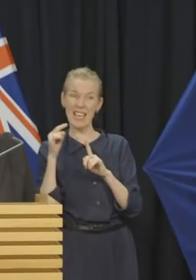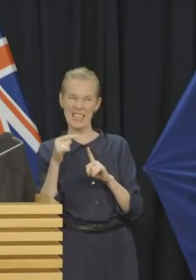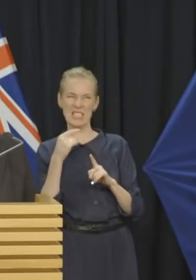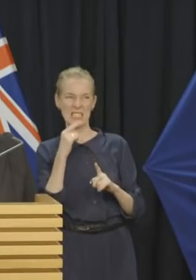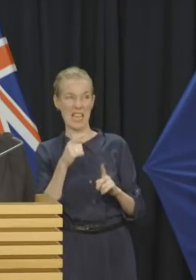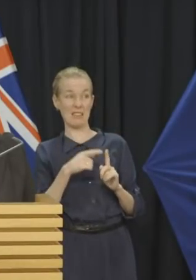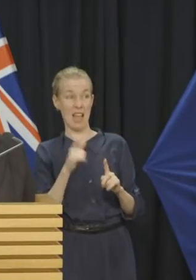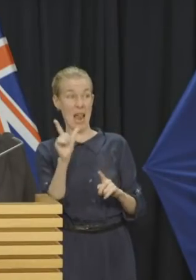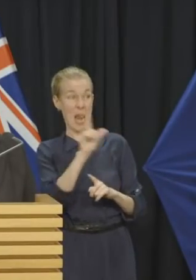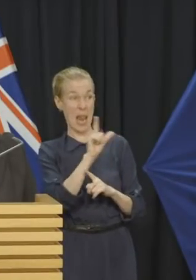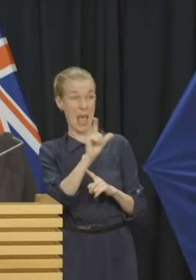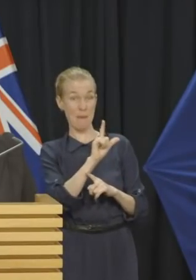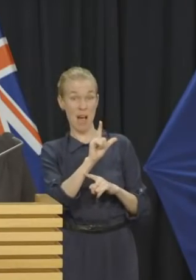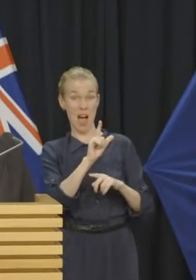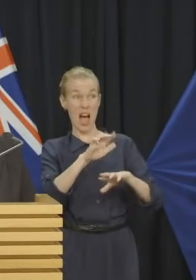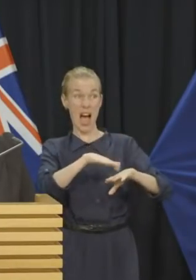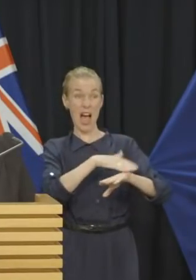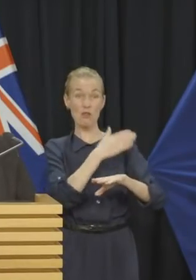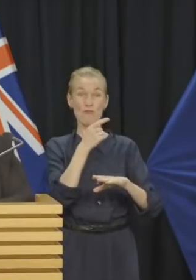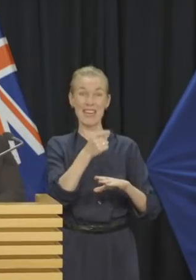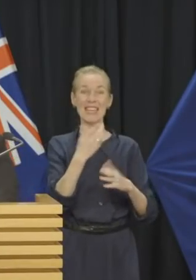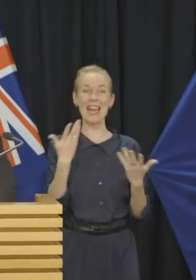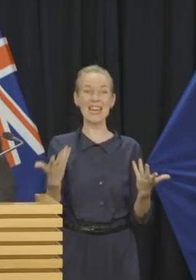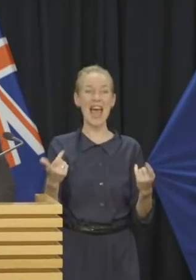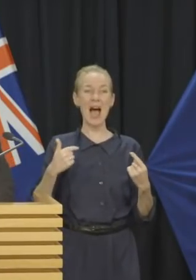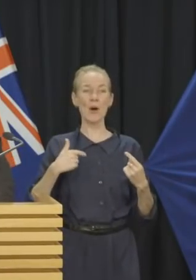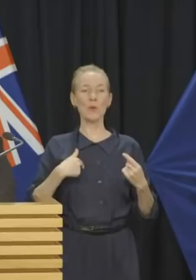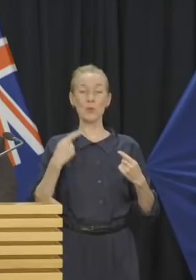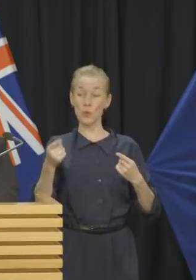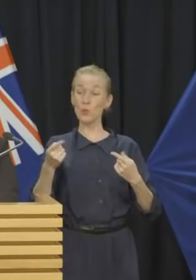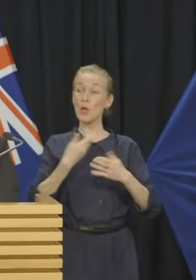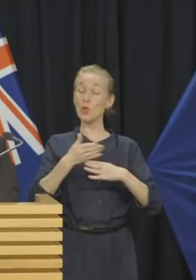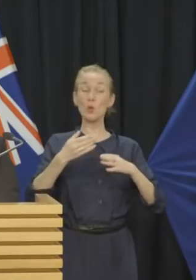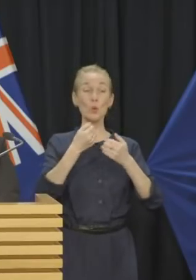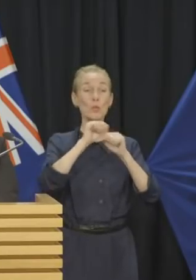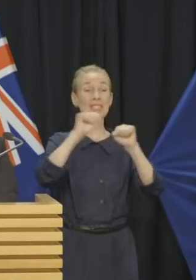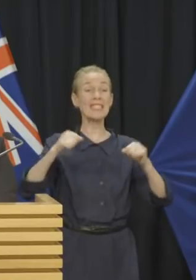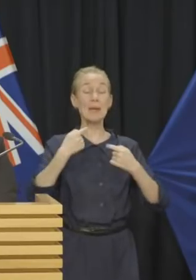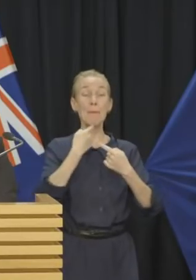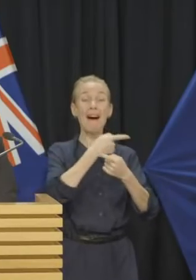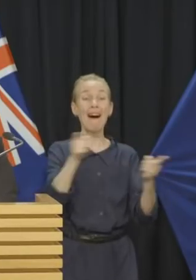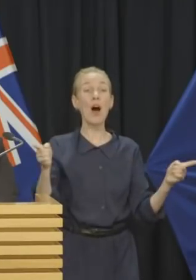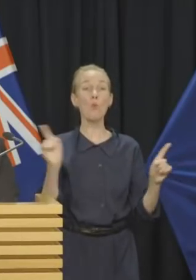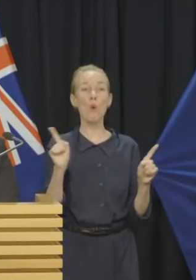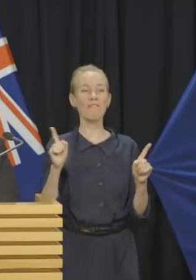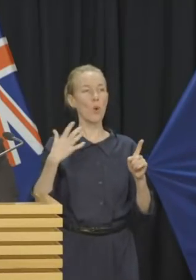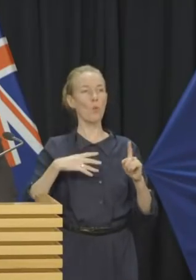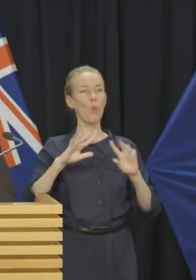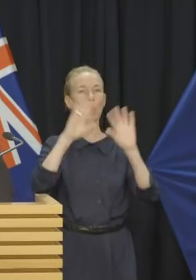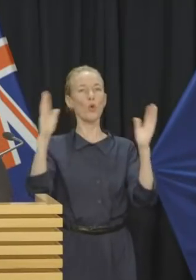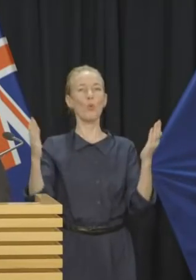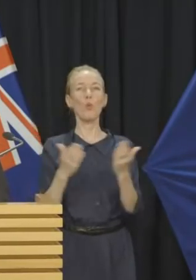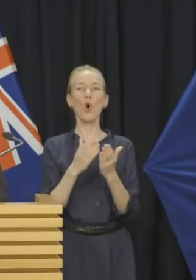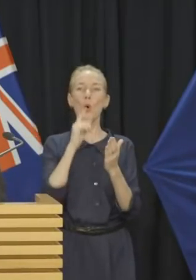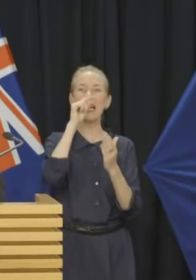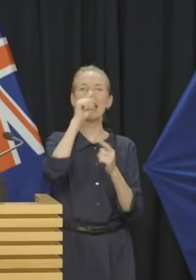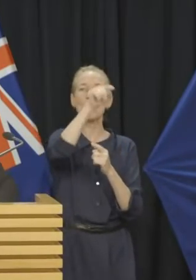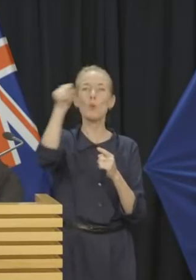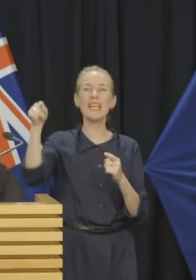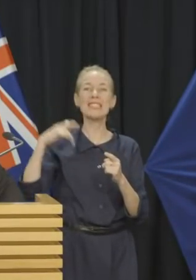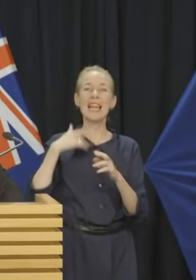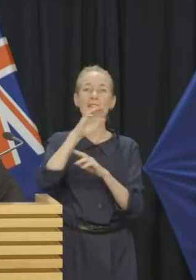Are you after overseas voters? Look, there is no one that would be returning that couldn't vote if they were